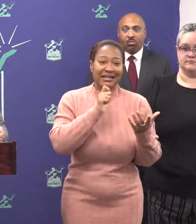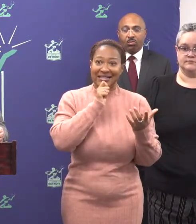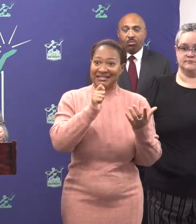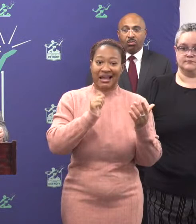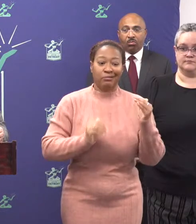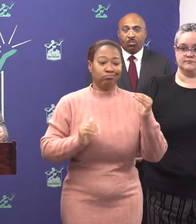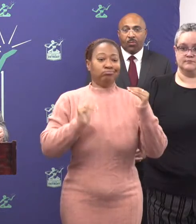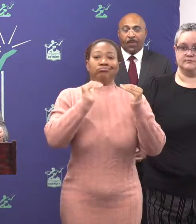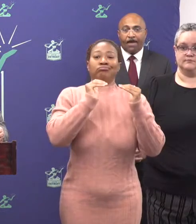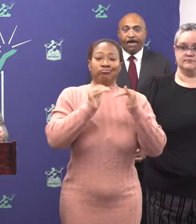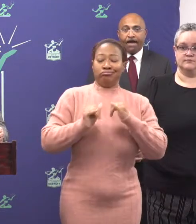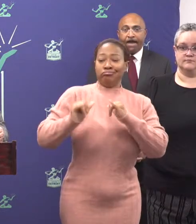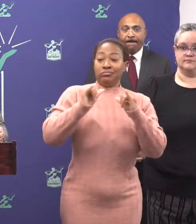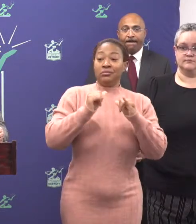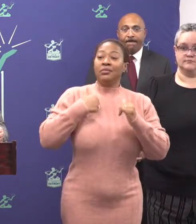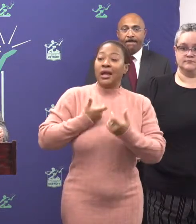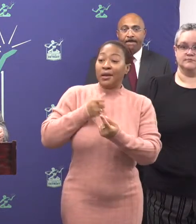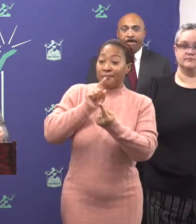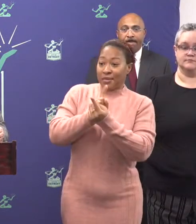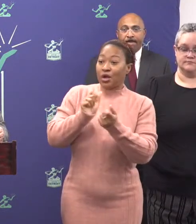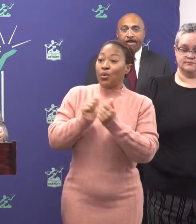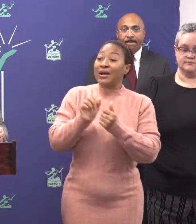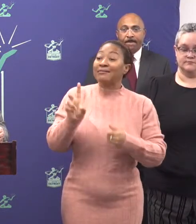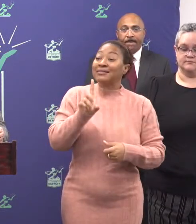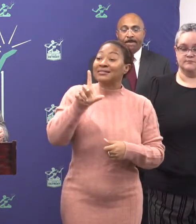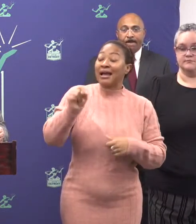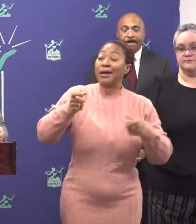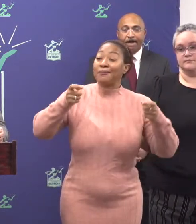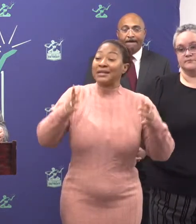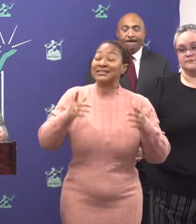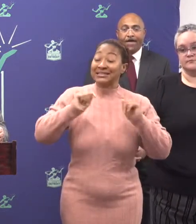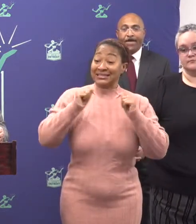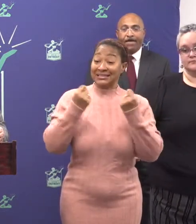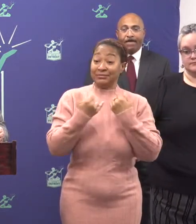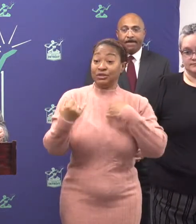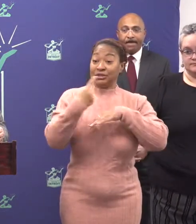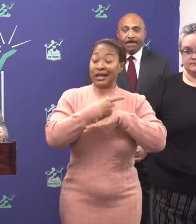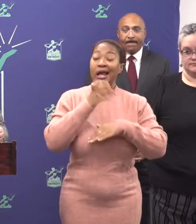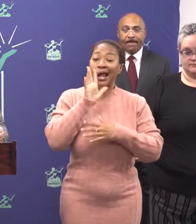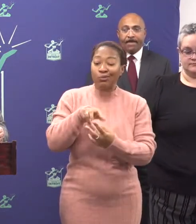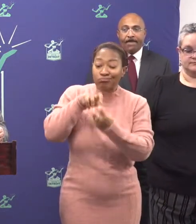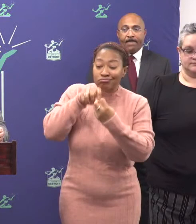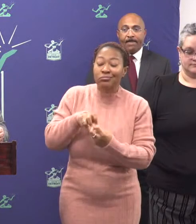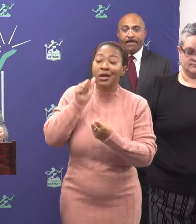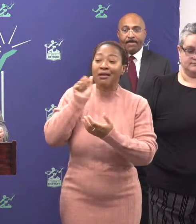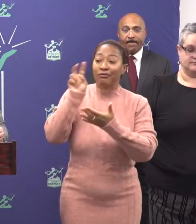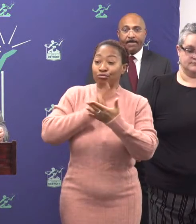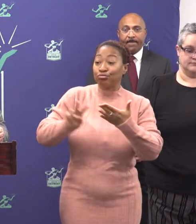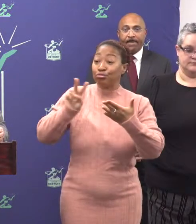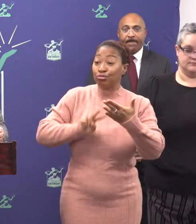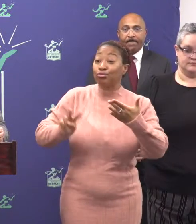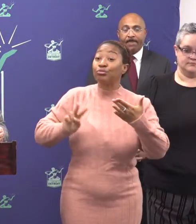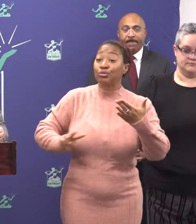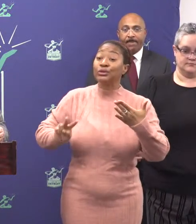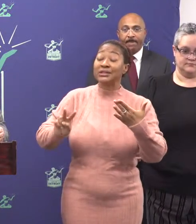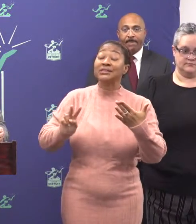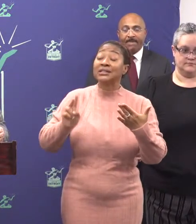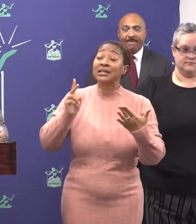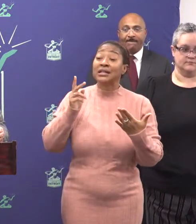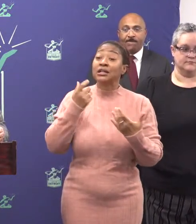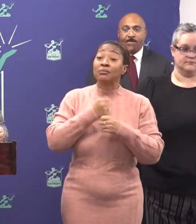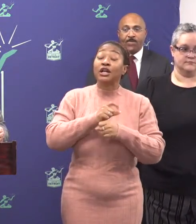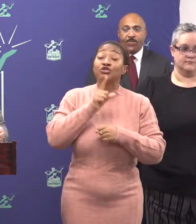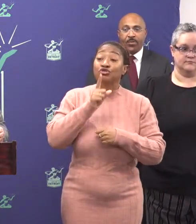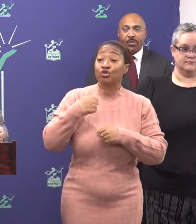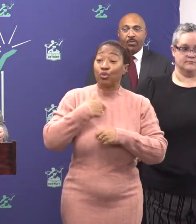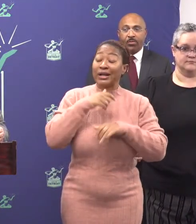good standard. And so I met with the DDOT management team today. I'm going to sit with them every 2 weeks. And we need to see if we